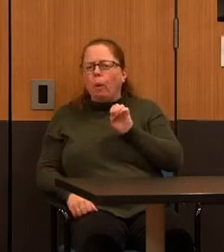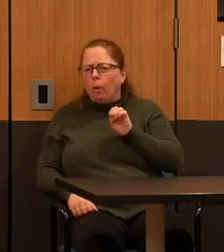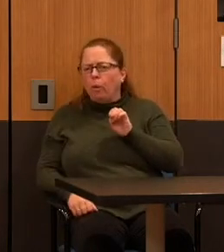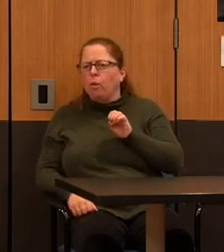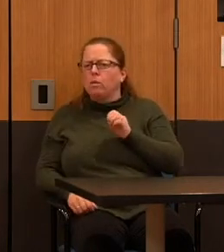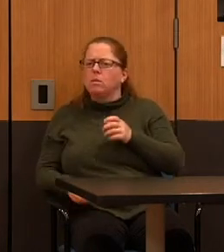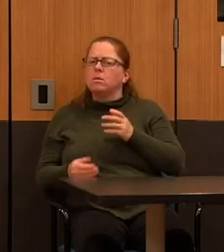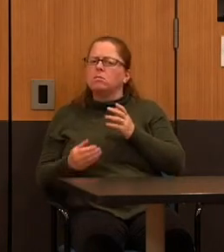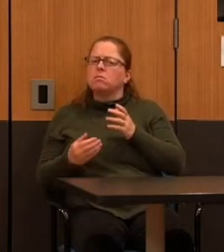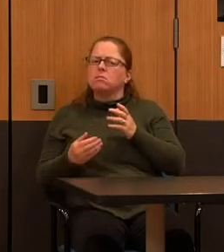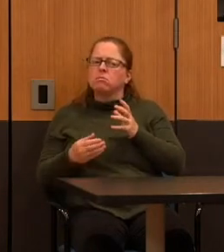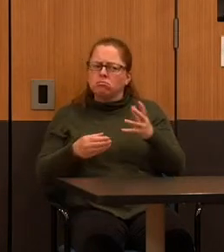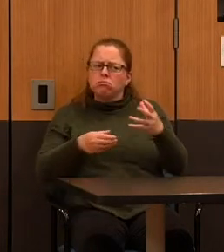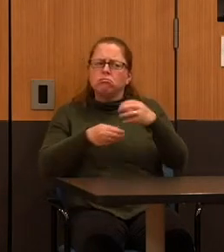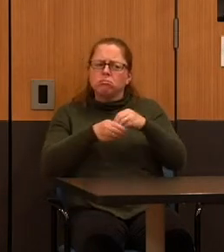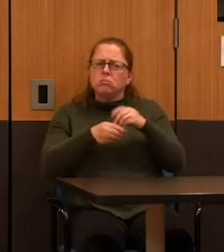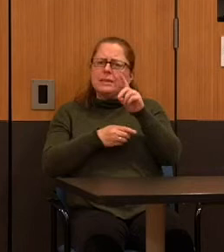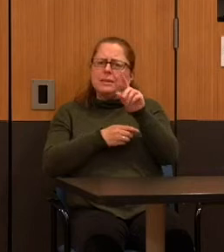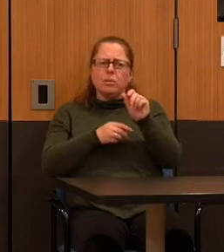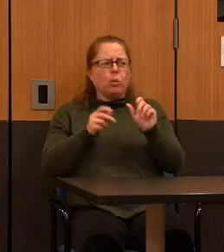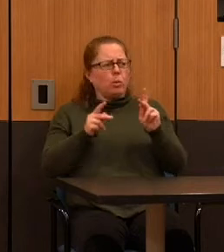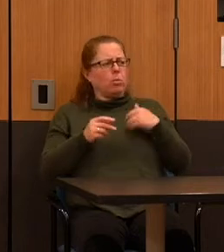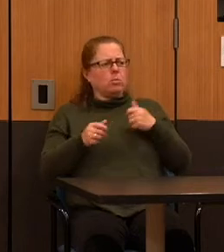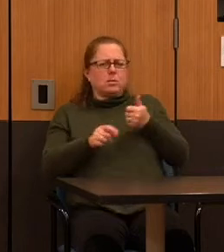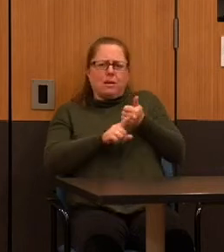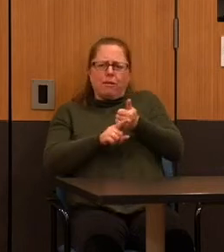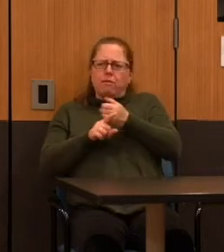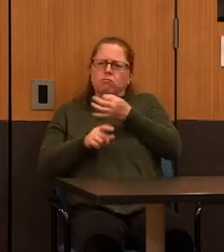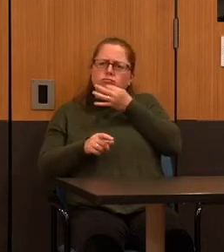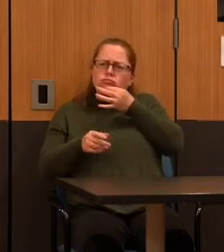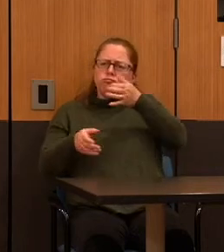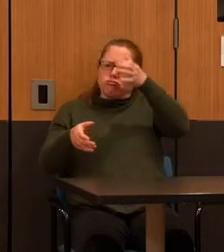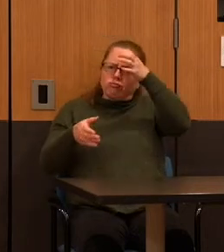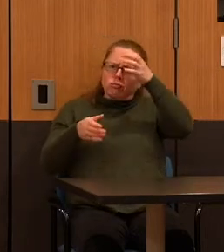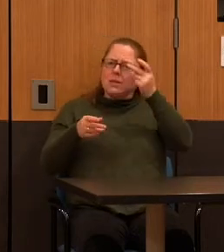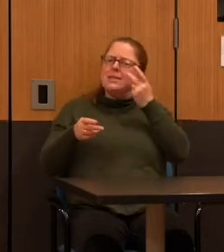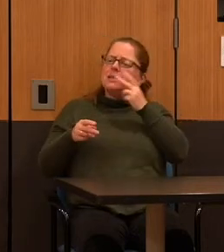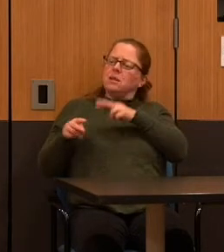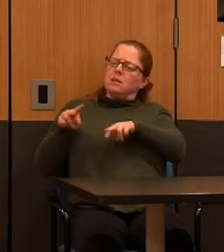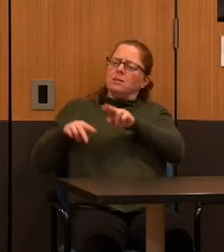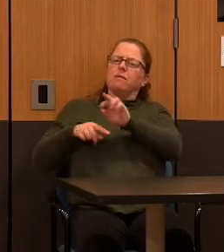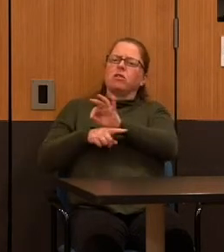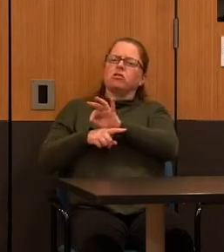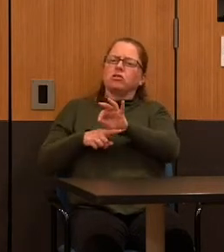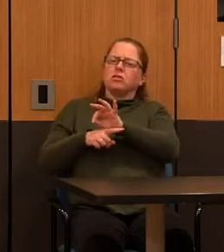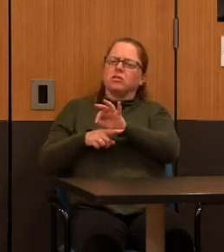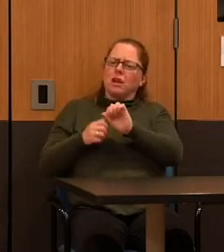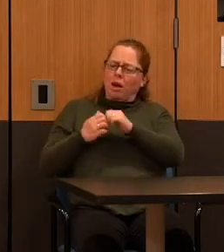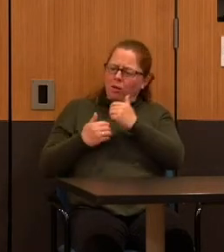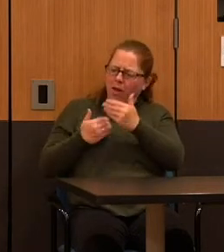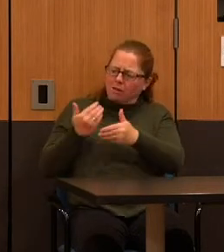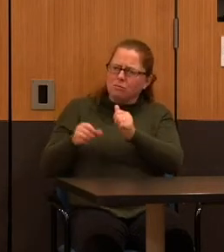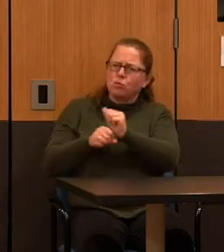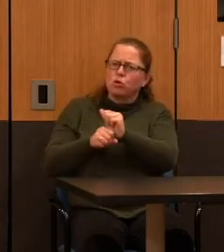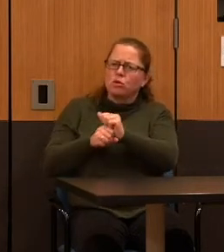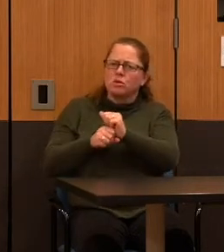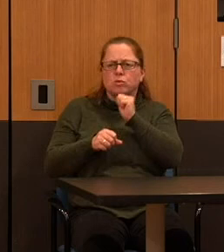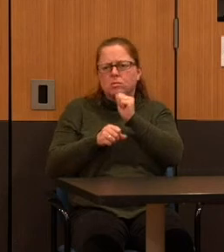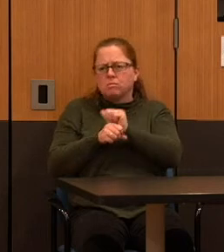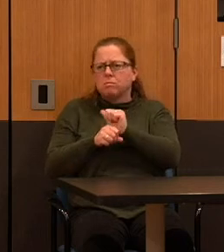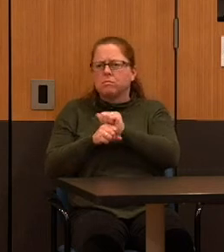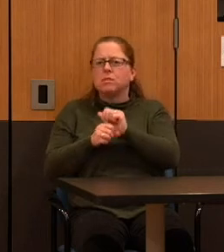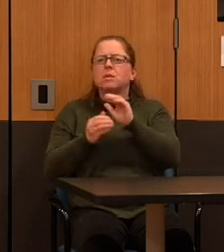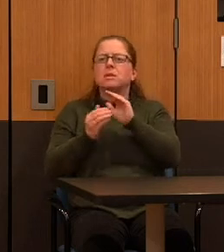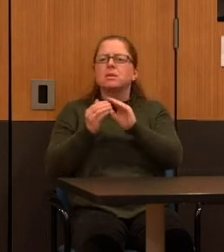that disabled people have a form of expertise because they're observing how these things work, right? And so that the city will